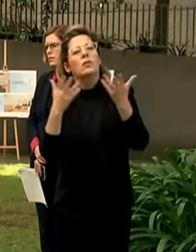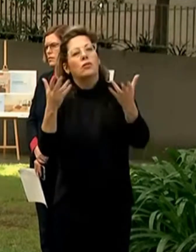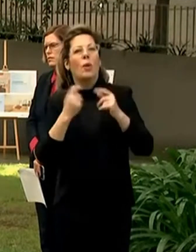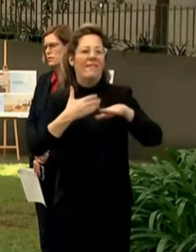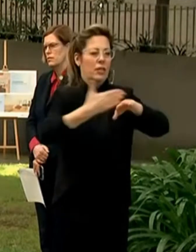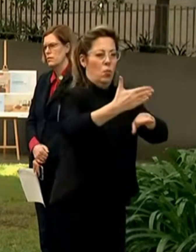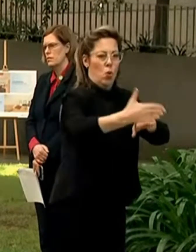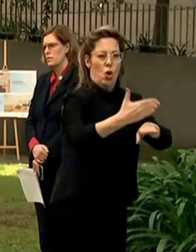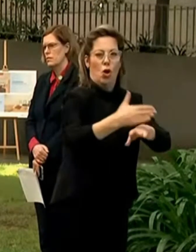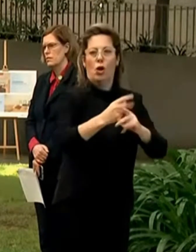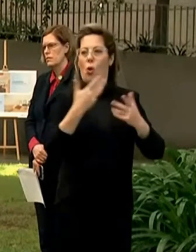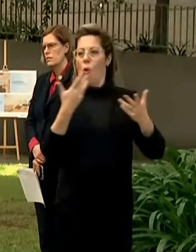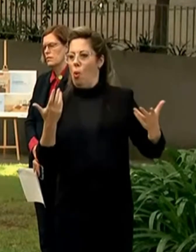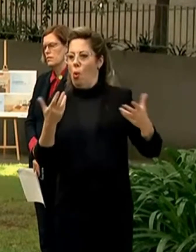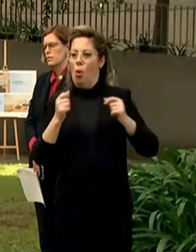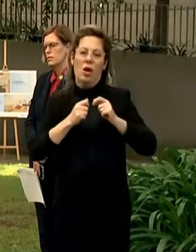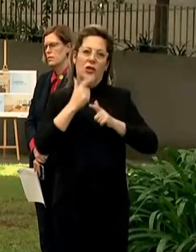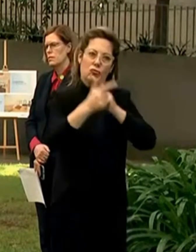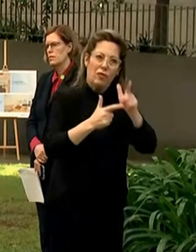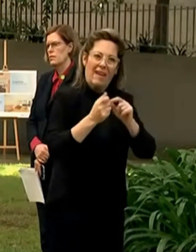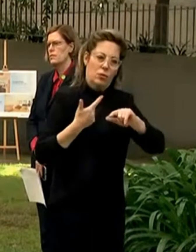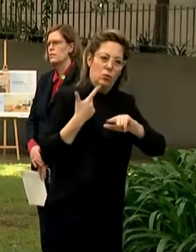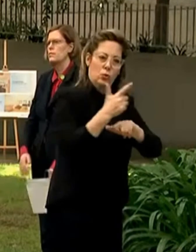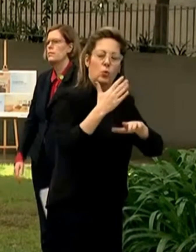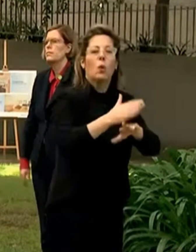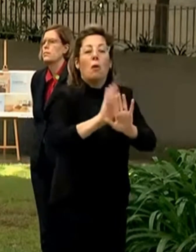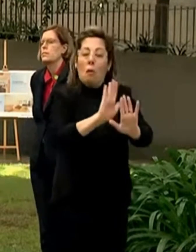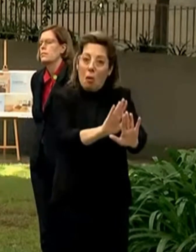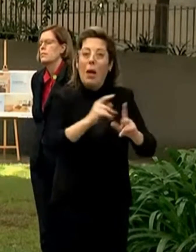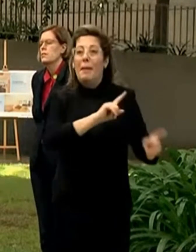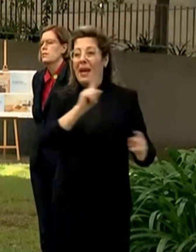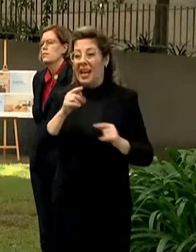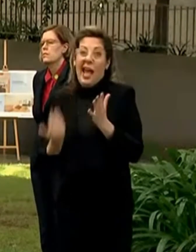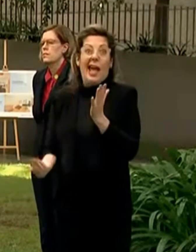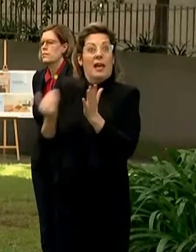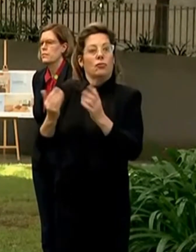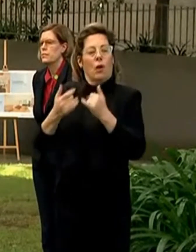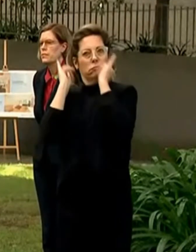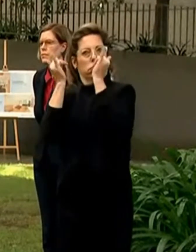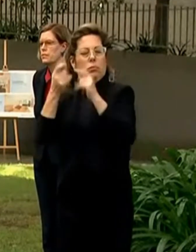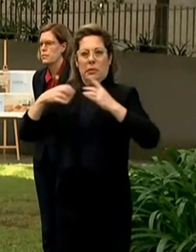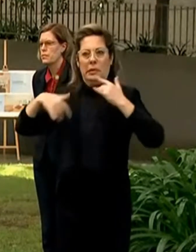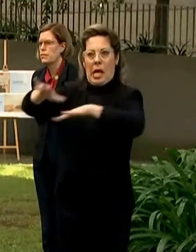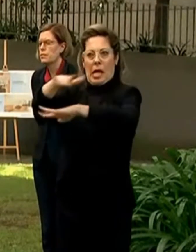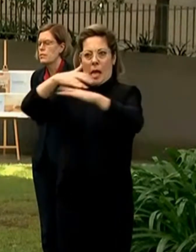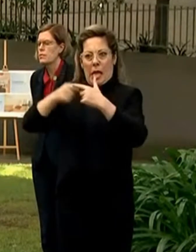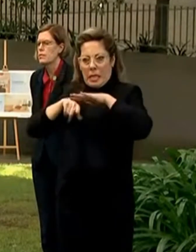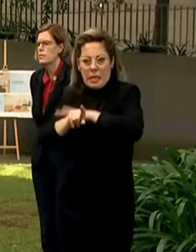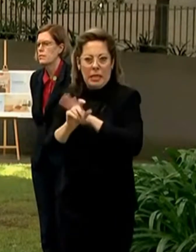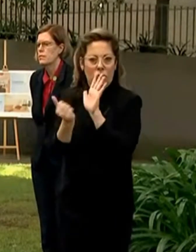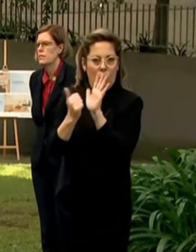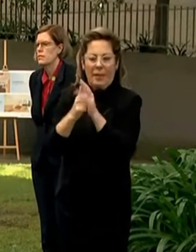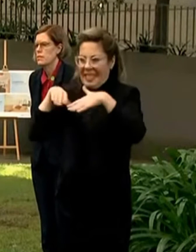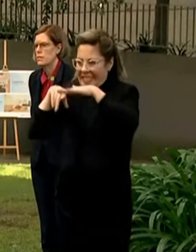especially if it's in a community where we know there's been active cases. But again, can I stress, and Health gives this advice all the